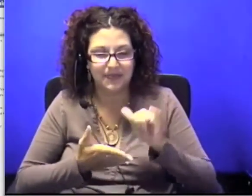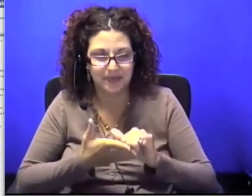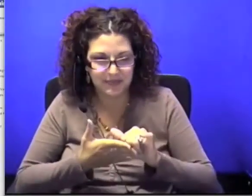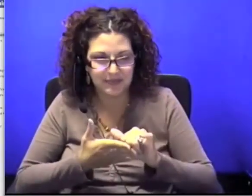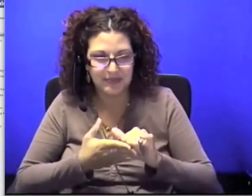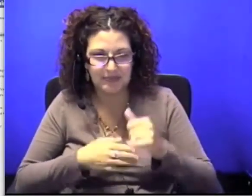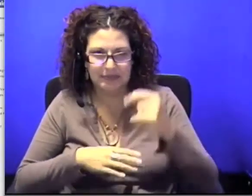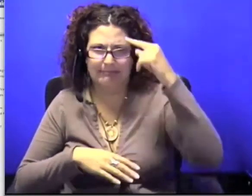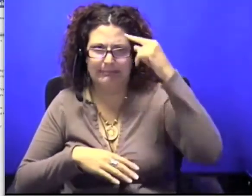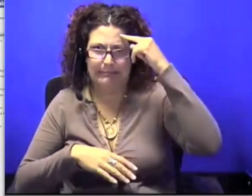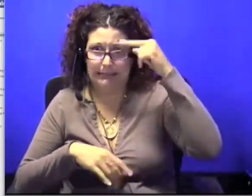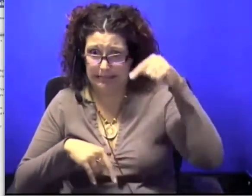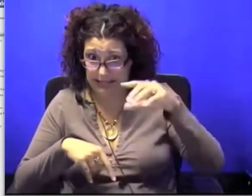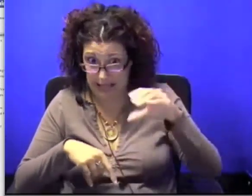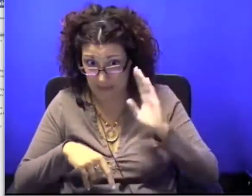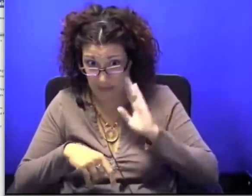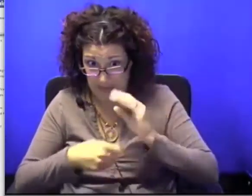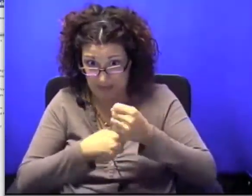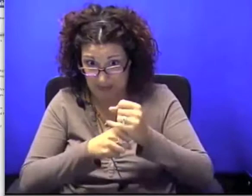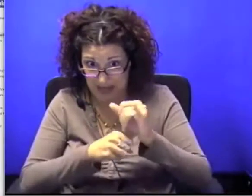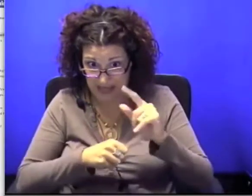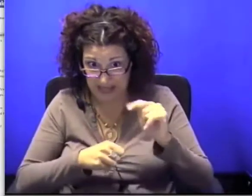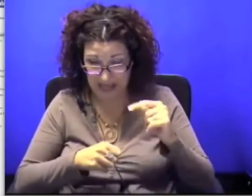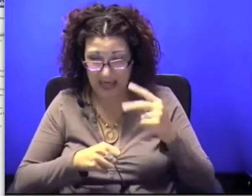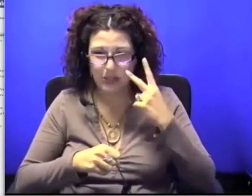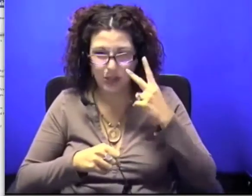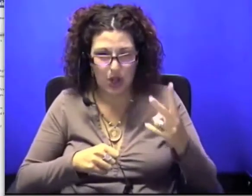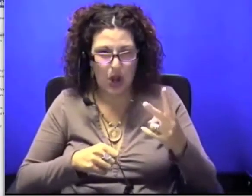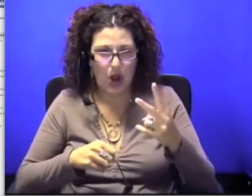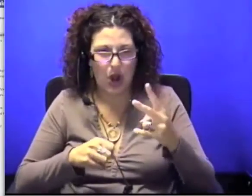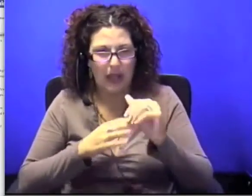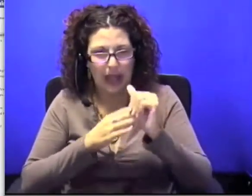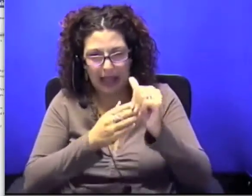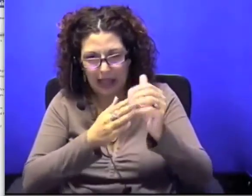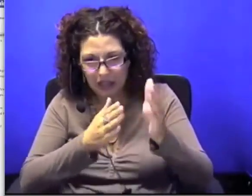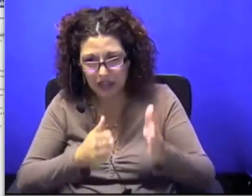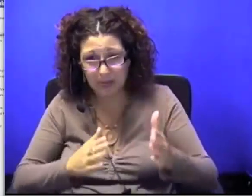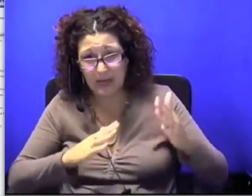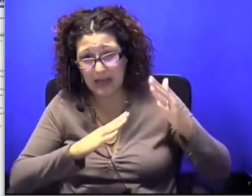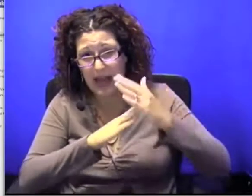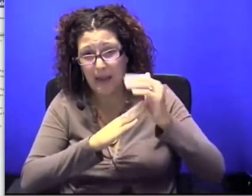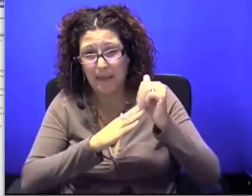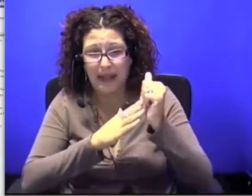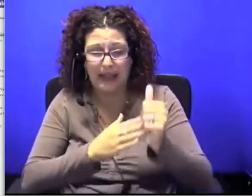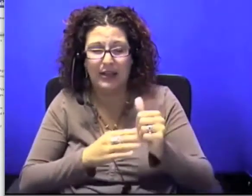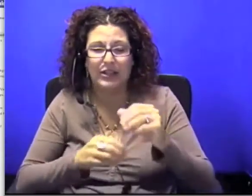So that was a question that came to my mind: is this company going to make it? And I saw the leadership, that were the top